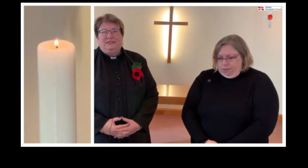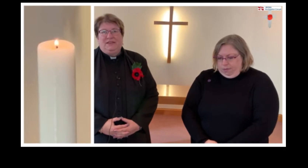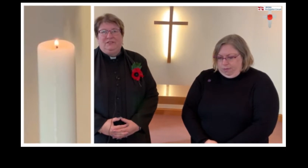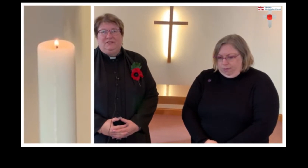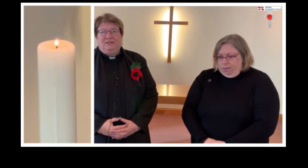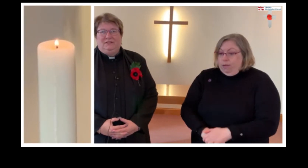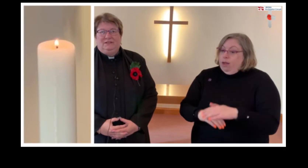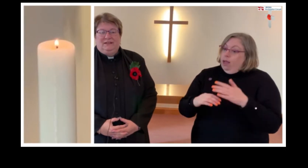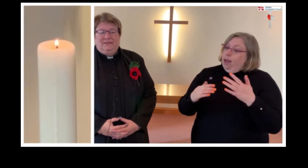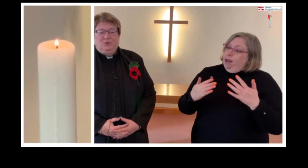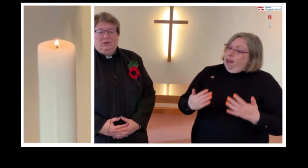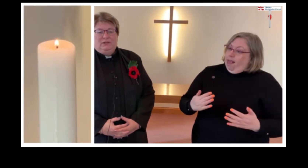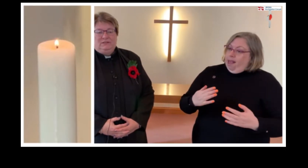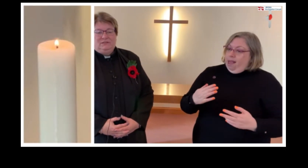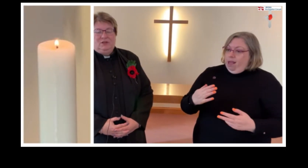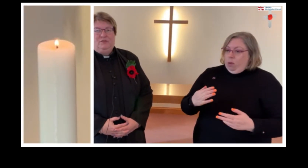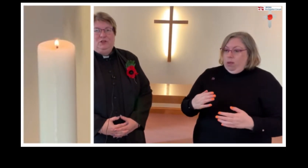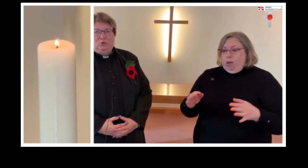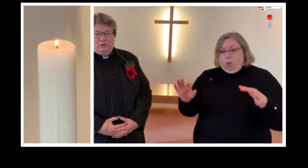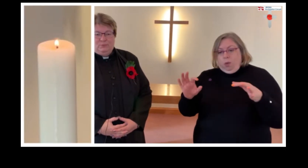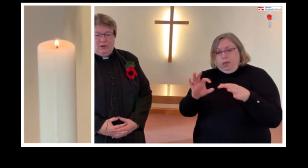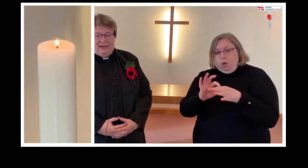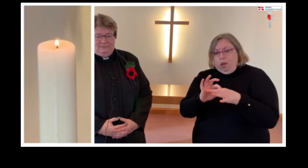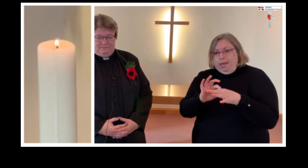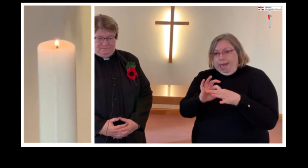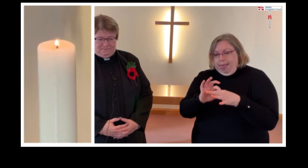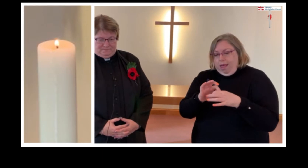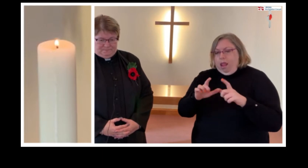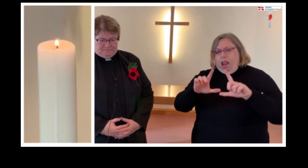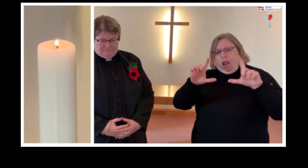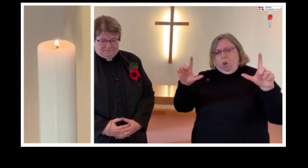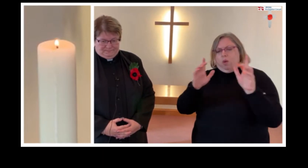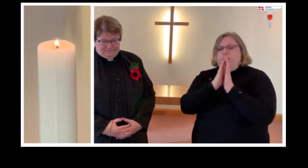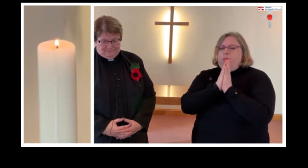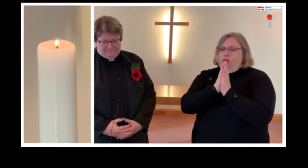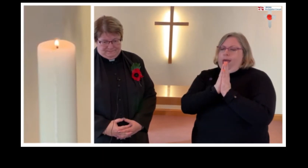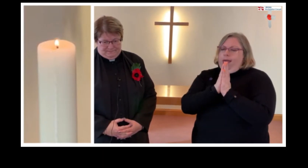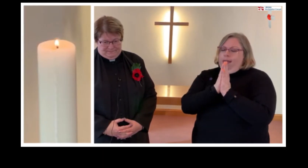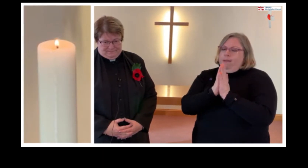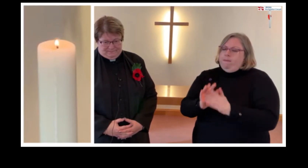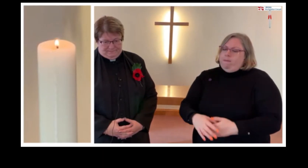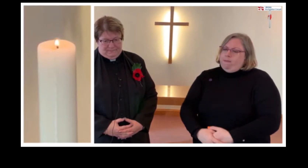and we join together in the words of the Lord's Prayer.